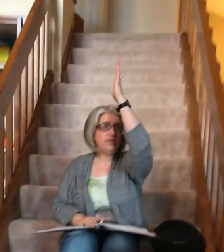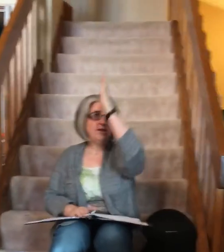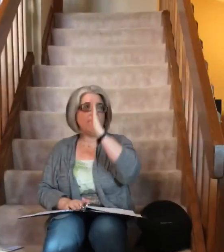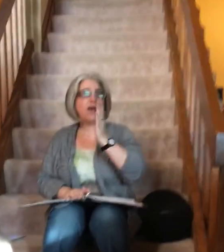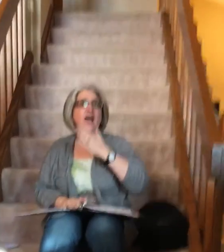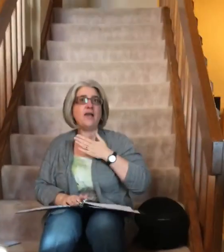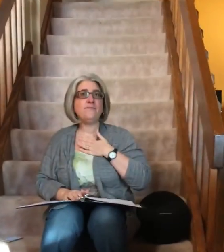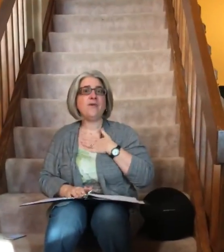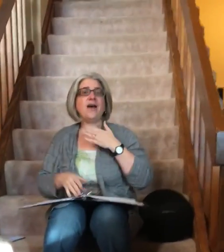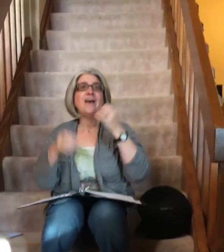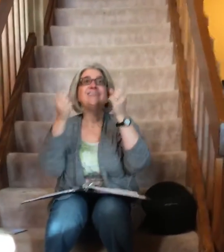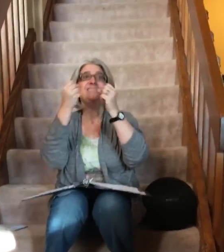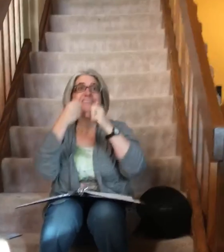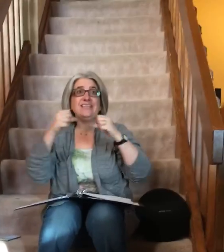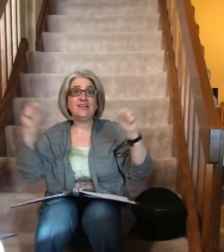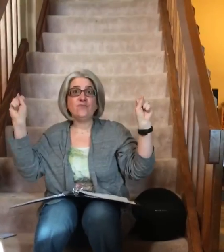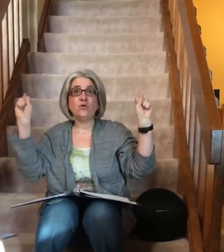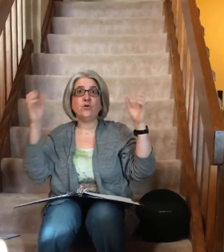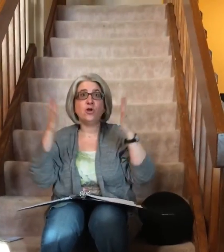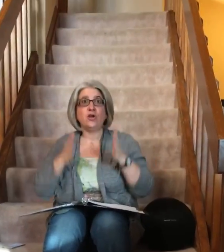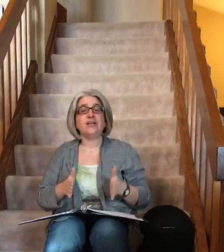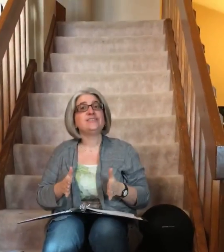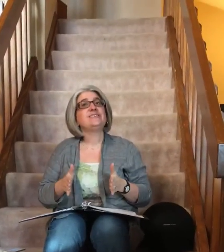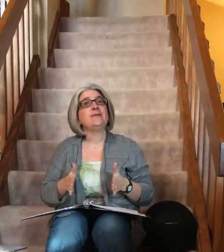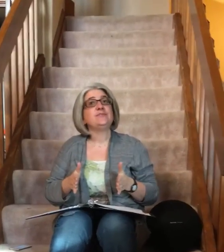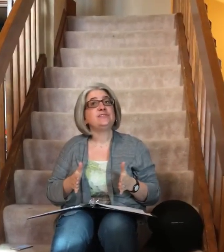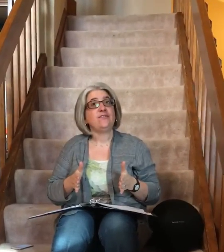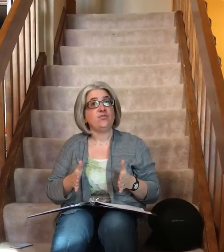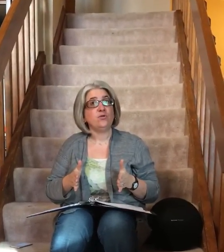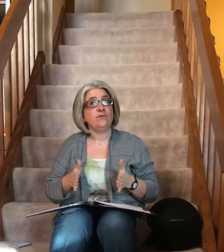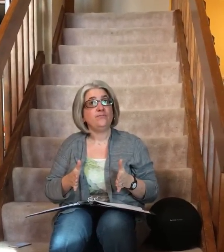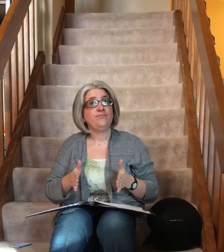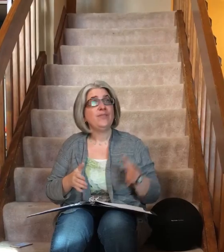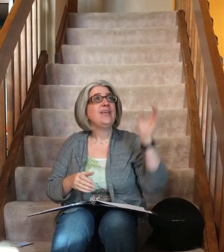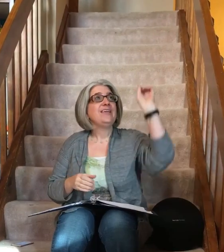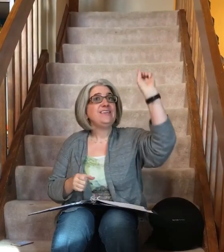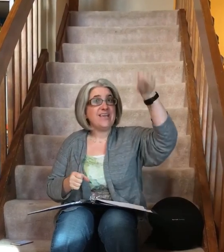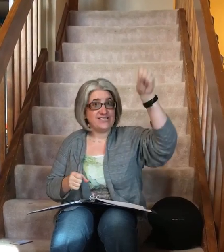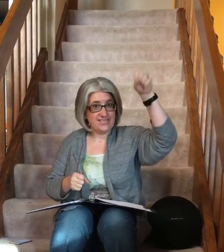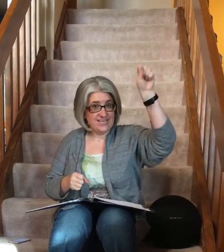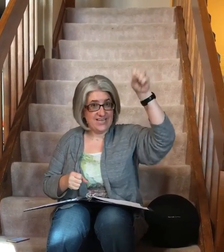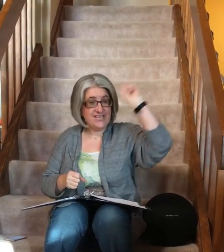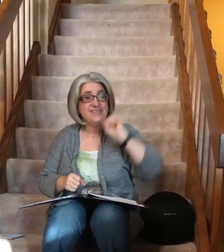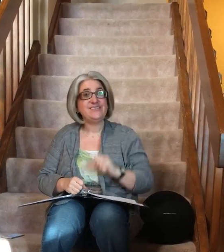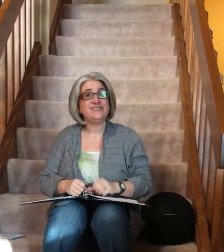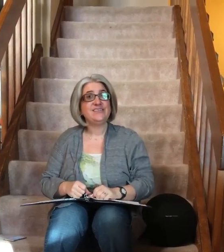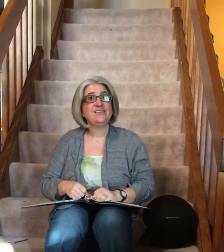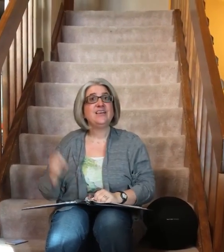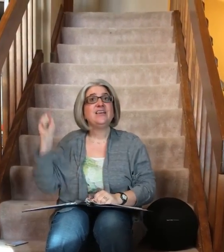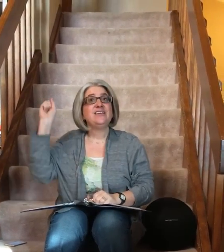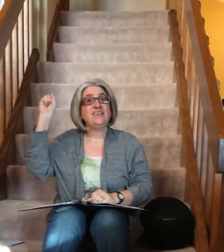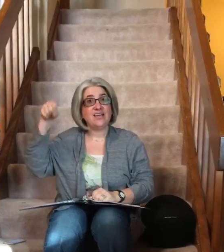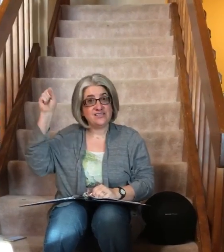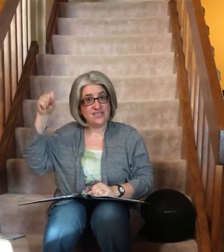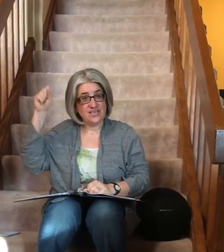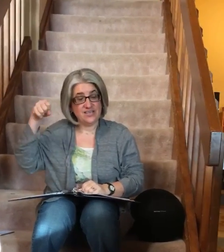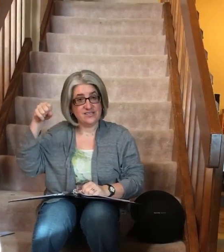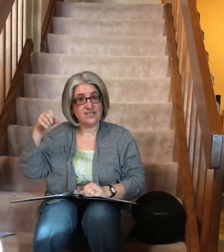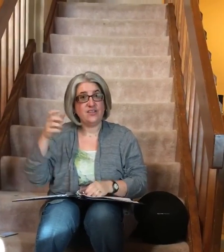God, my deliverer is the same as savior. Yes, he is. Yes, he is. And